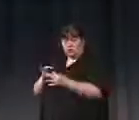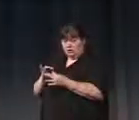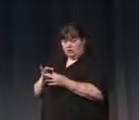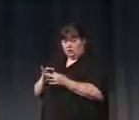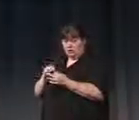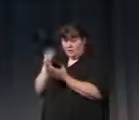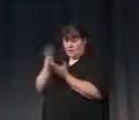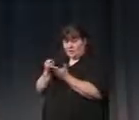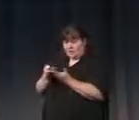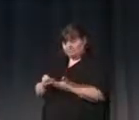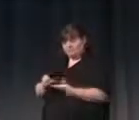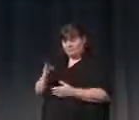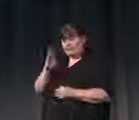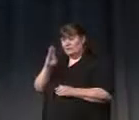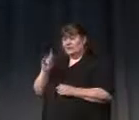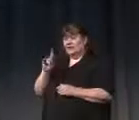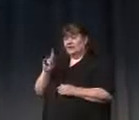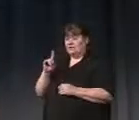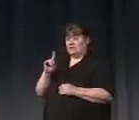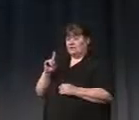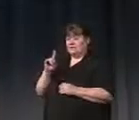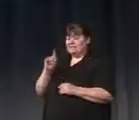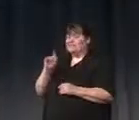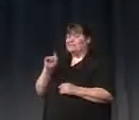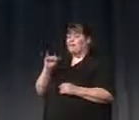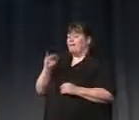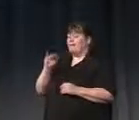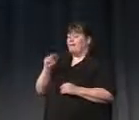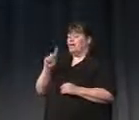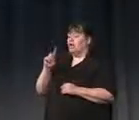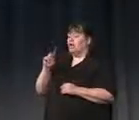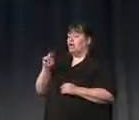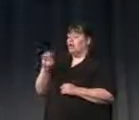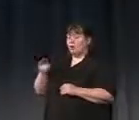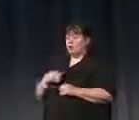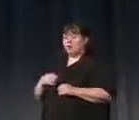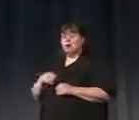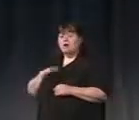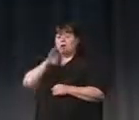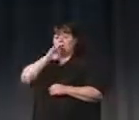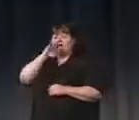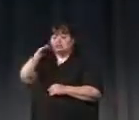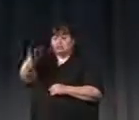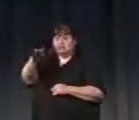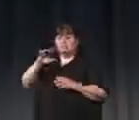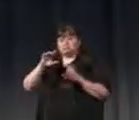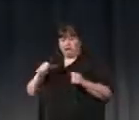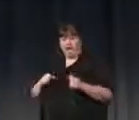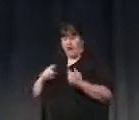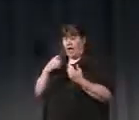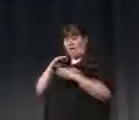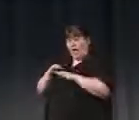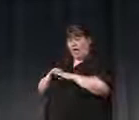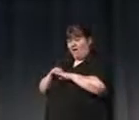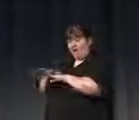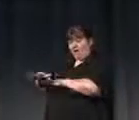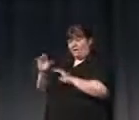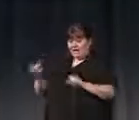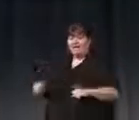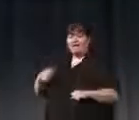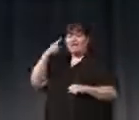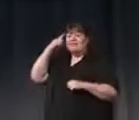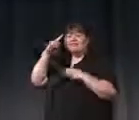claims by Deleuze and Simondon. Modulation can, of course, exert a rigidly molding effect. Think of the